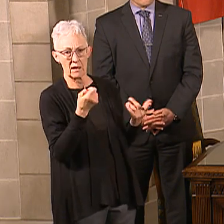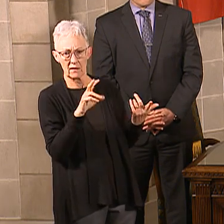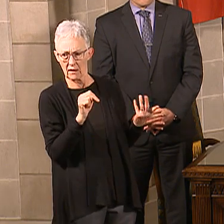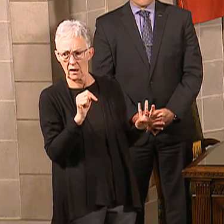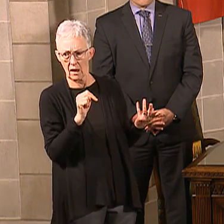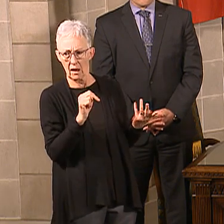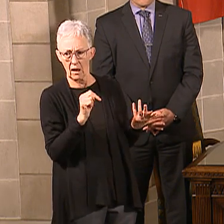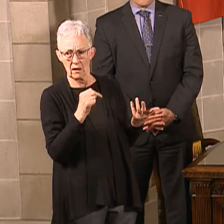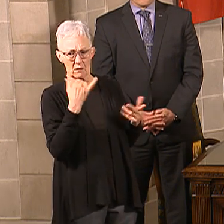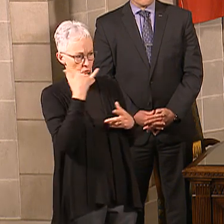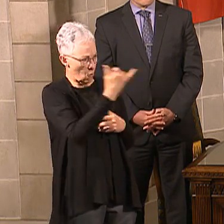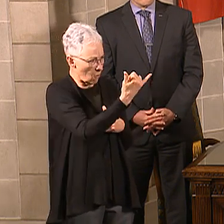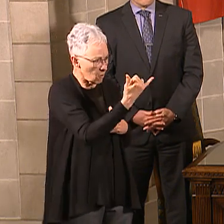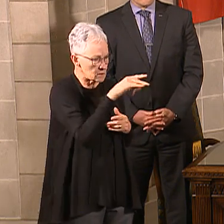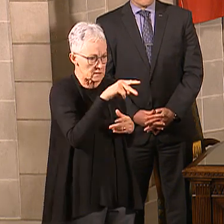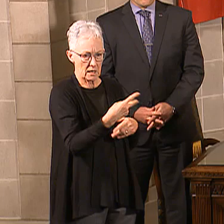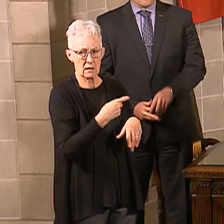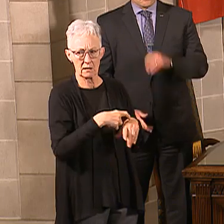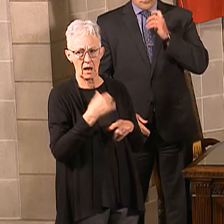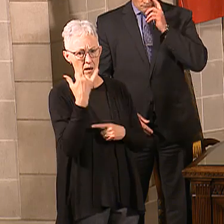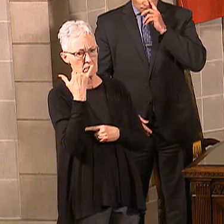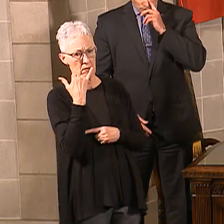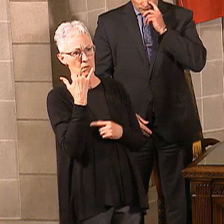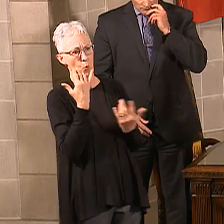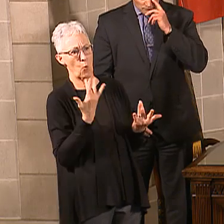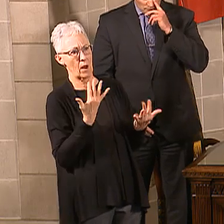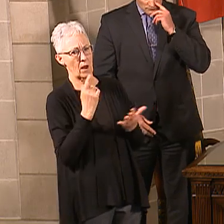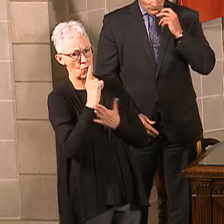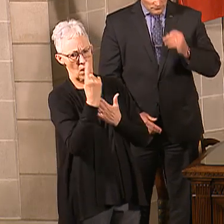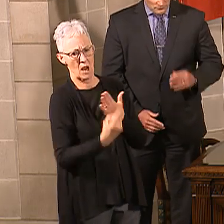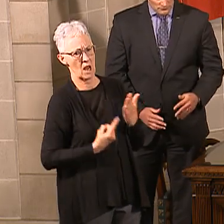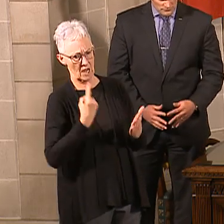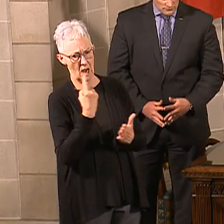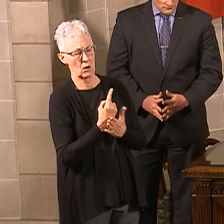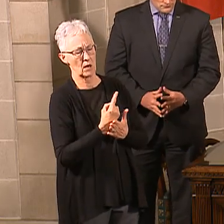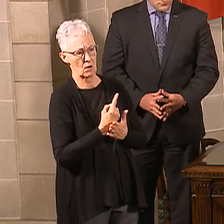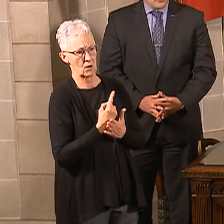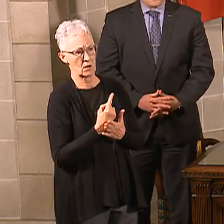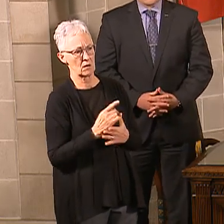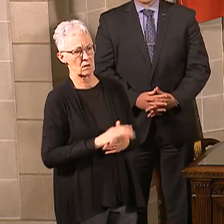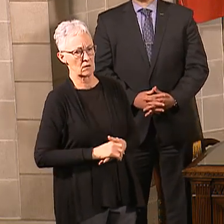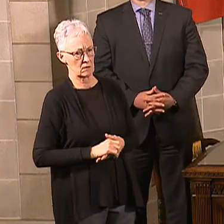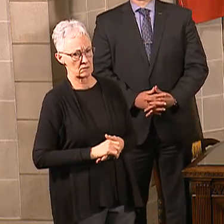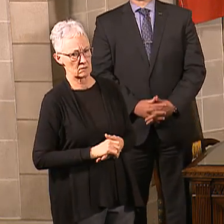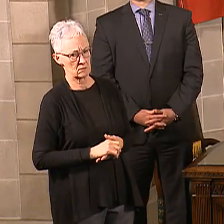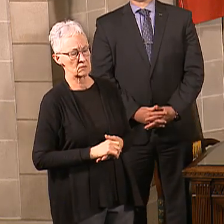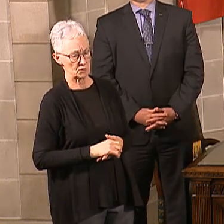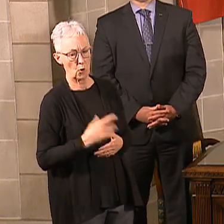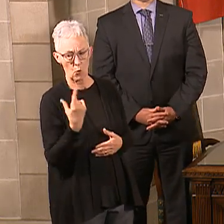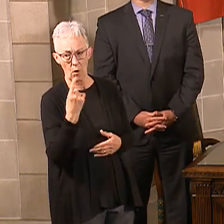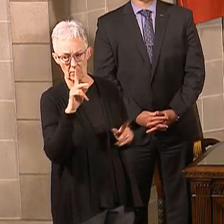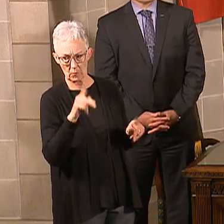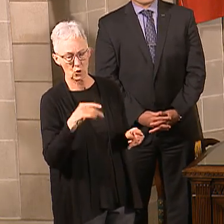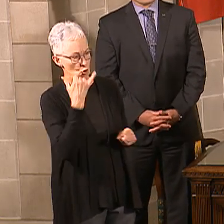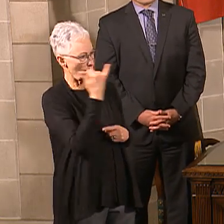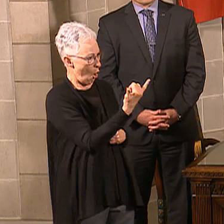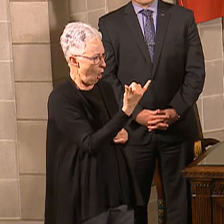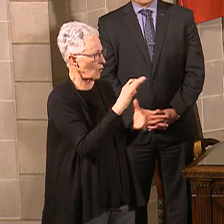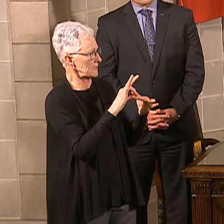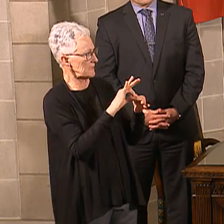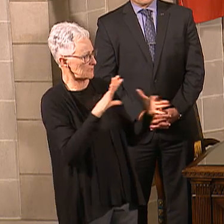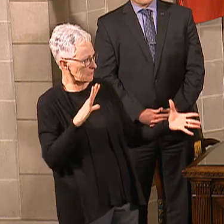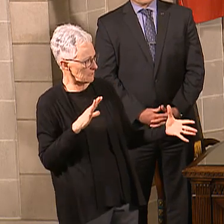system? Well, so the question was, somebody called in, was on hold for an hour, got disconnected, called in, waited for another hour. First of all,